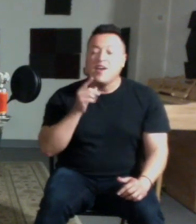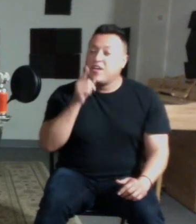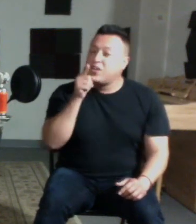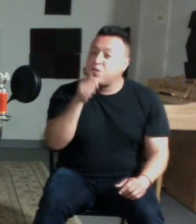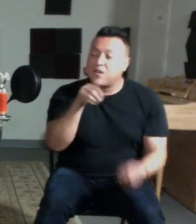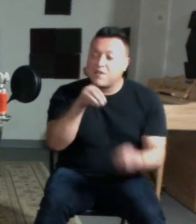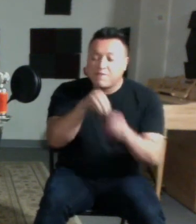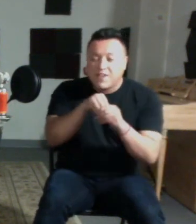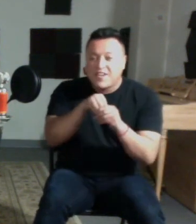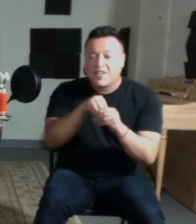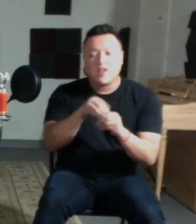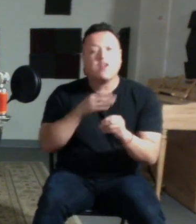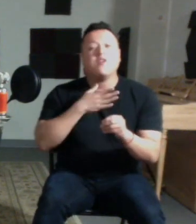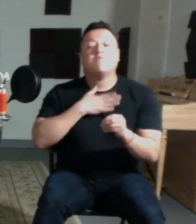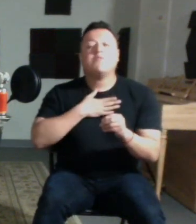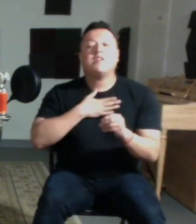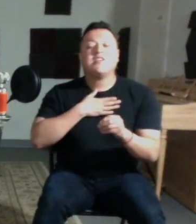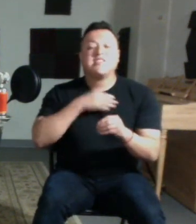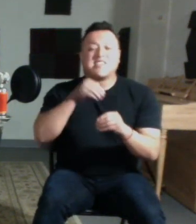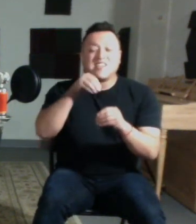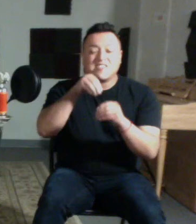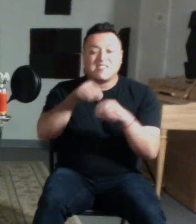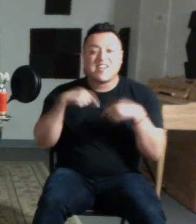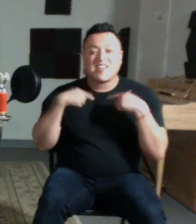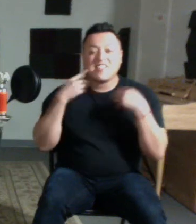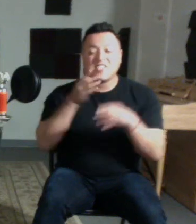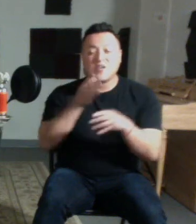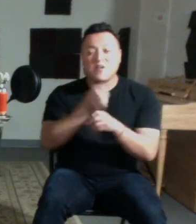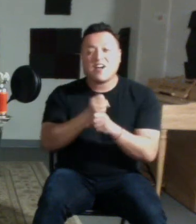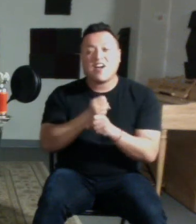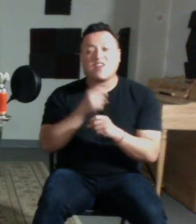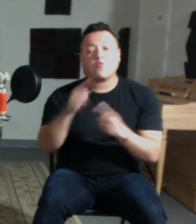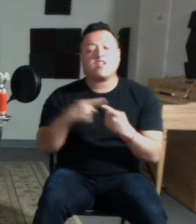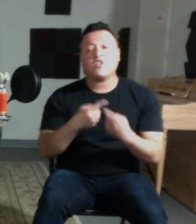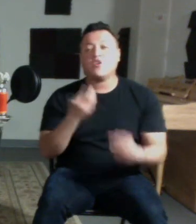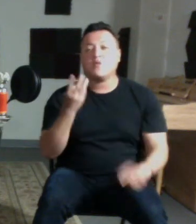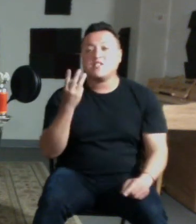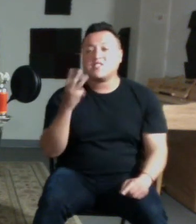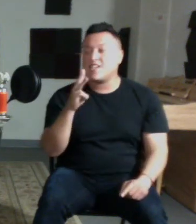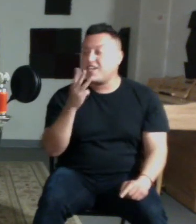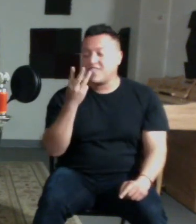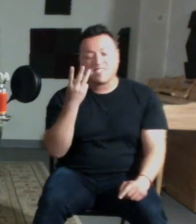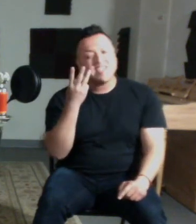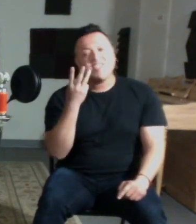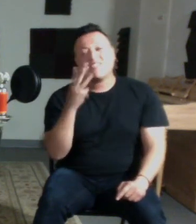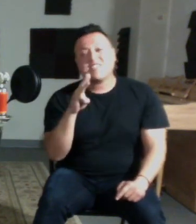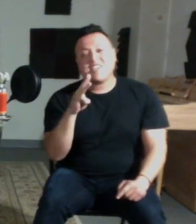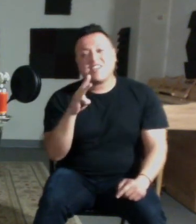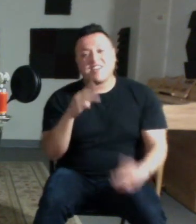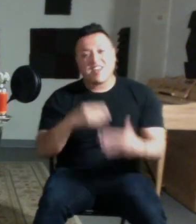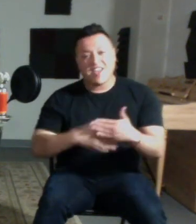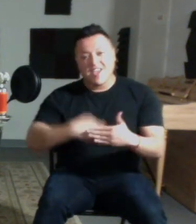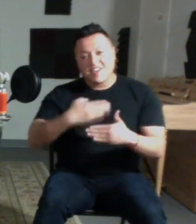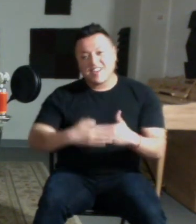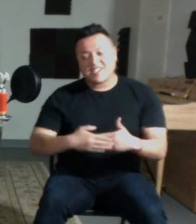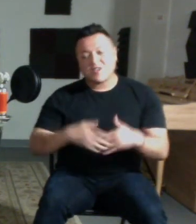home. You can fit me inside the necklace you got when you were 16, next to